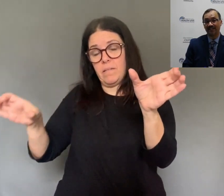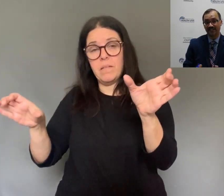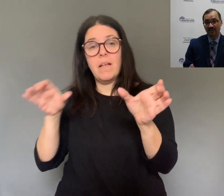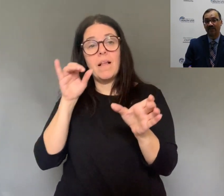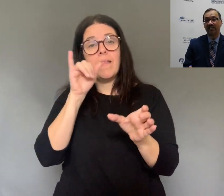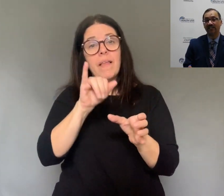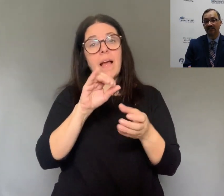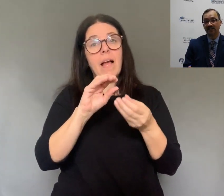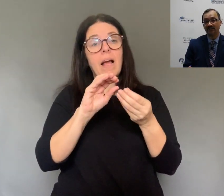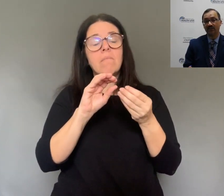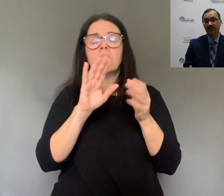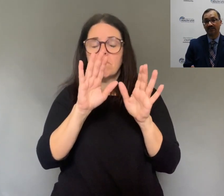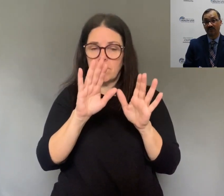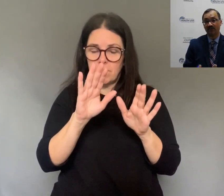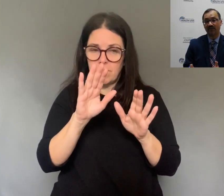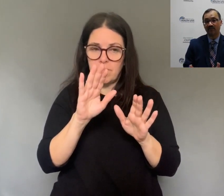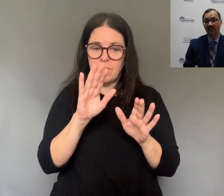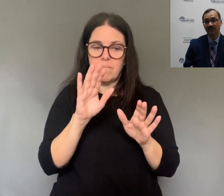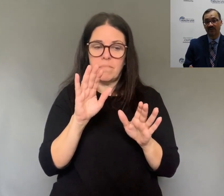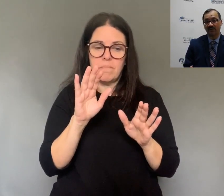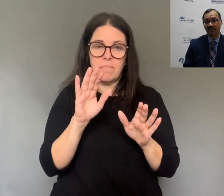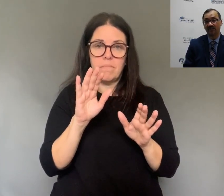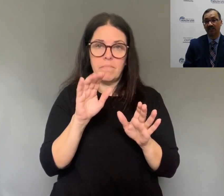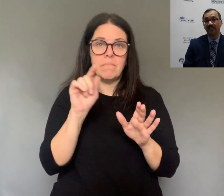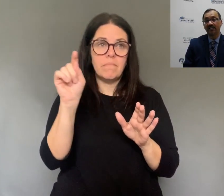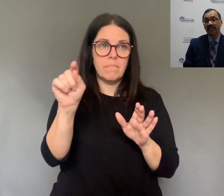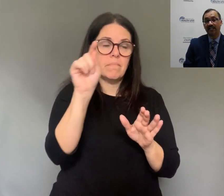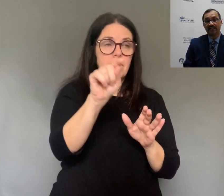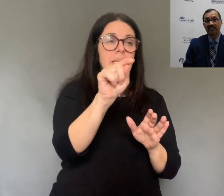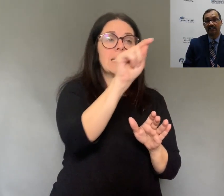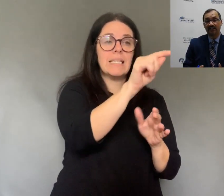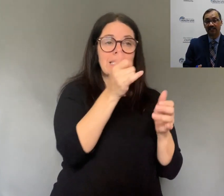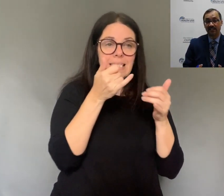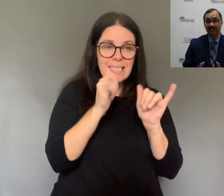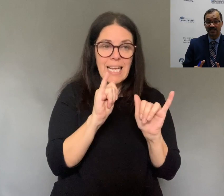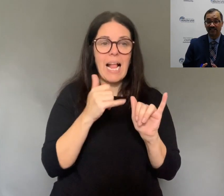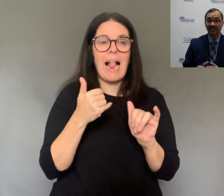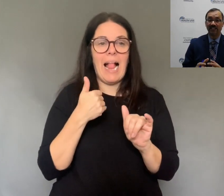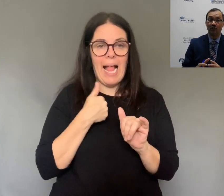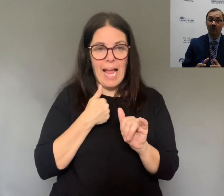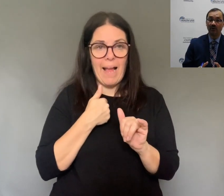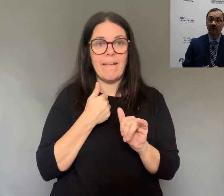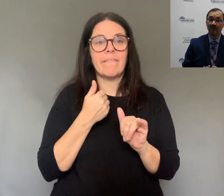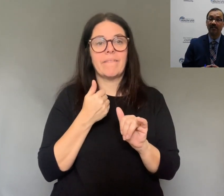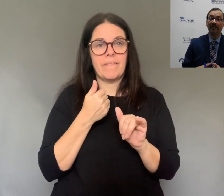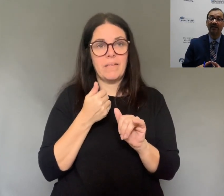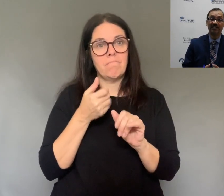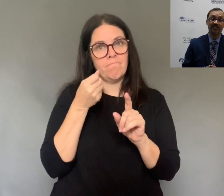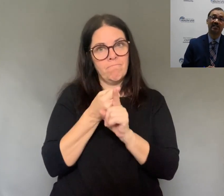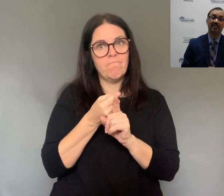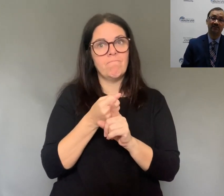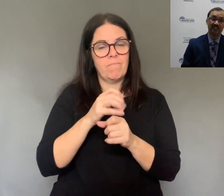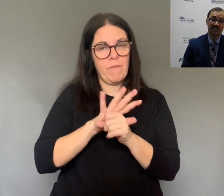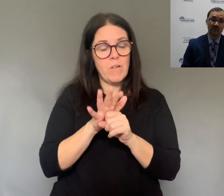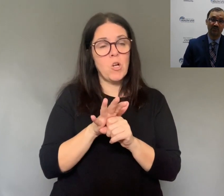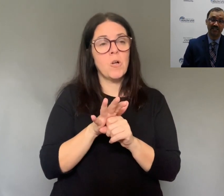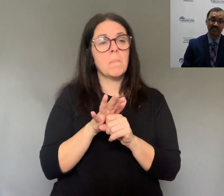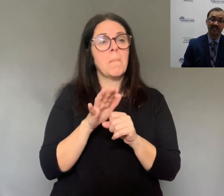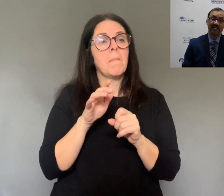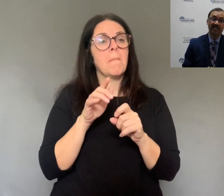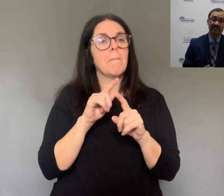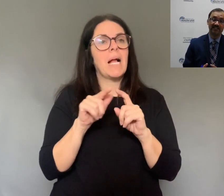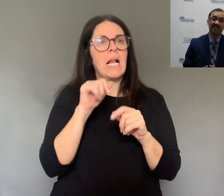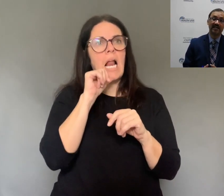for separating these individuals one from another, and that's the goal in managing any of these